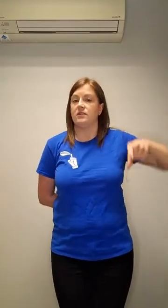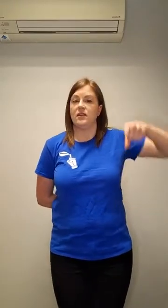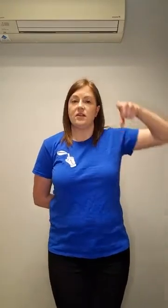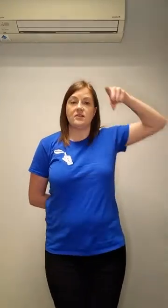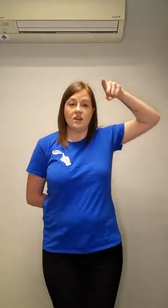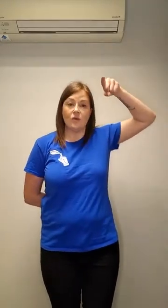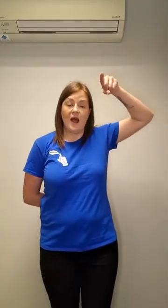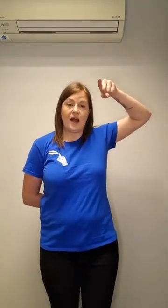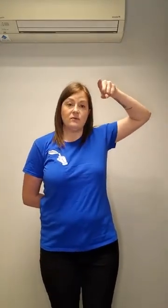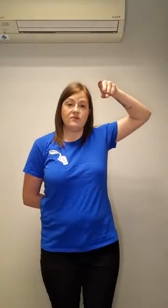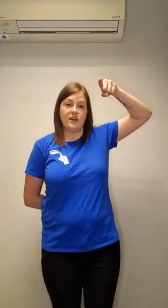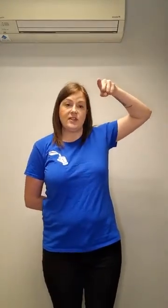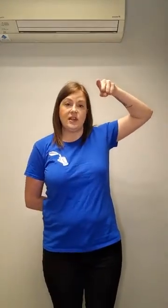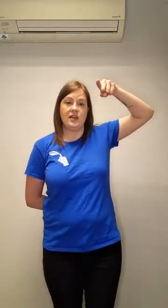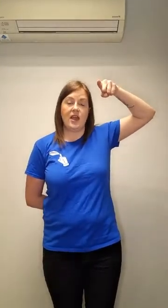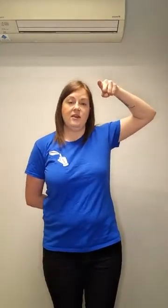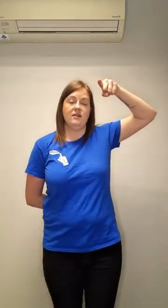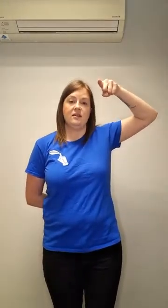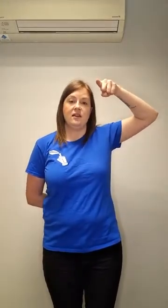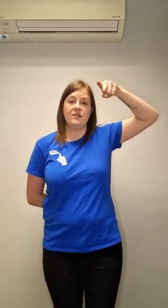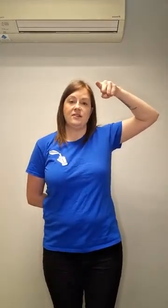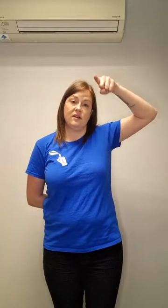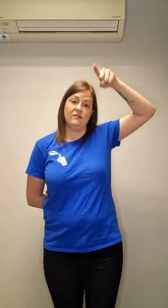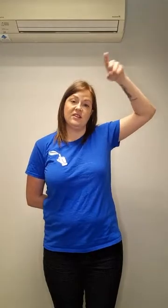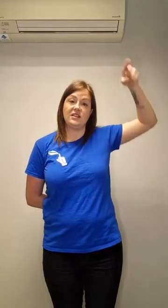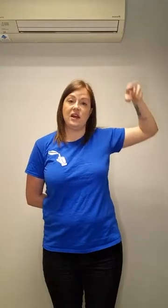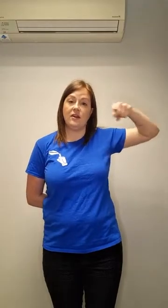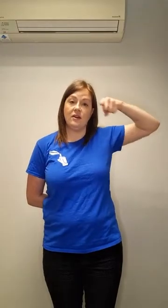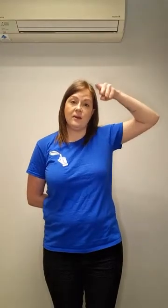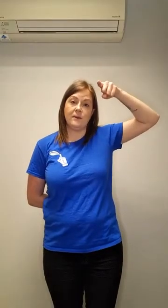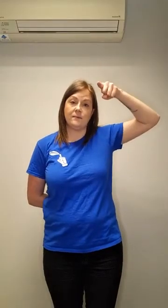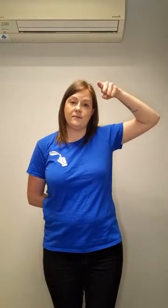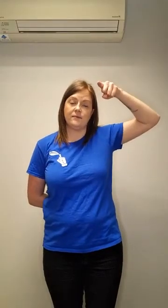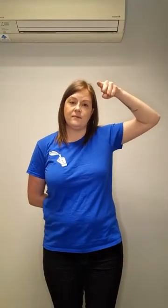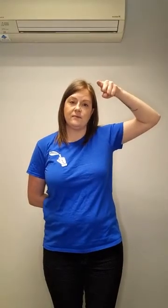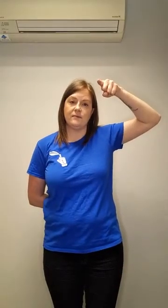They can circle out vertically again, like in the sign for sun.